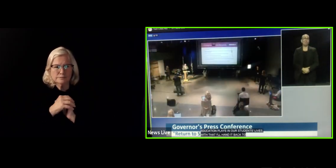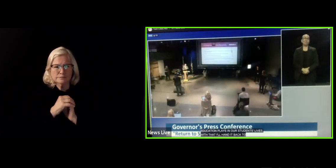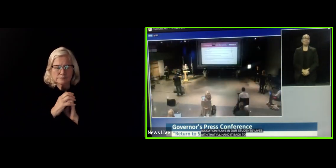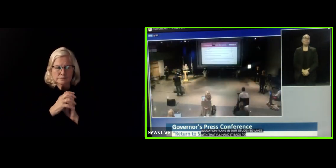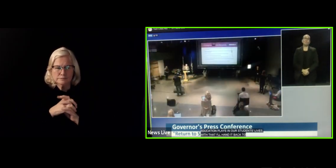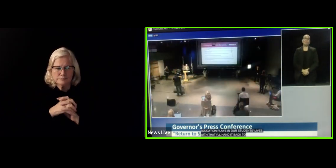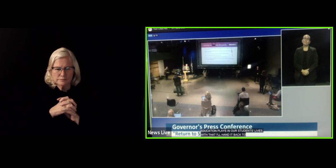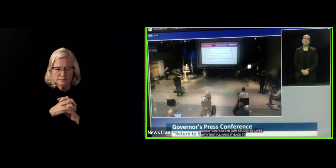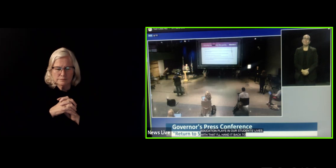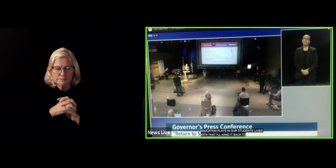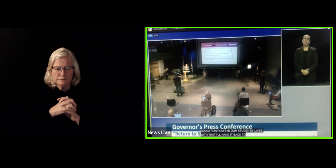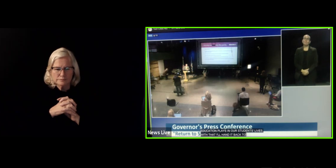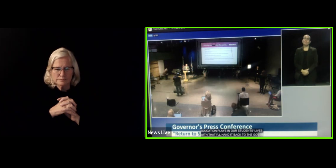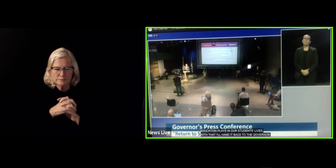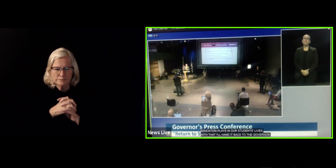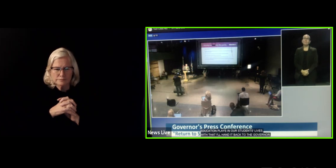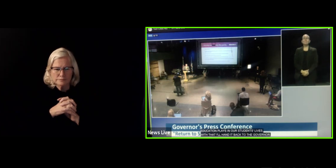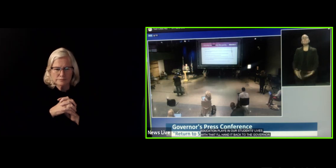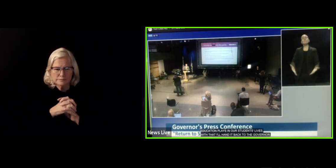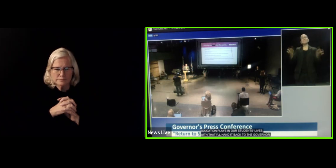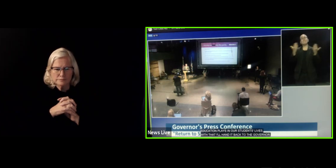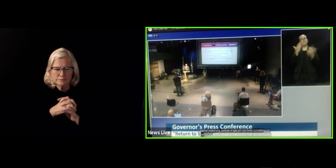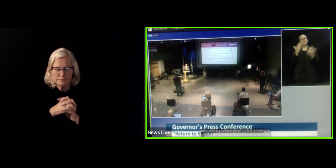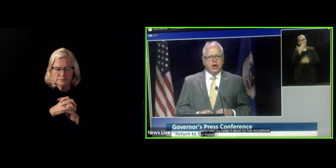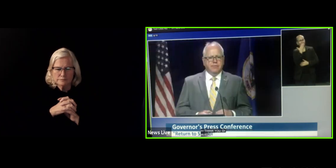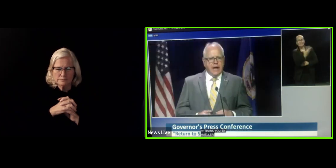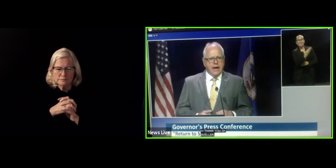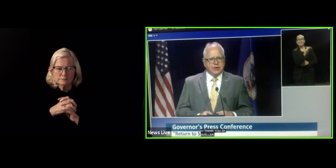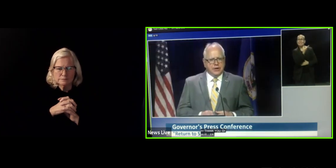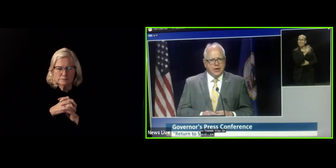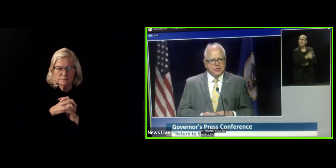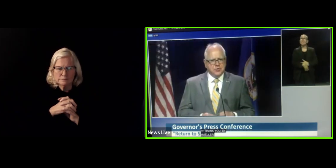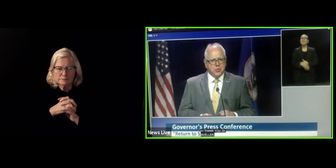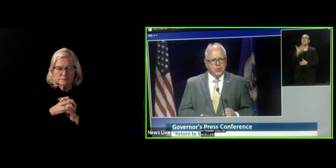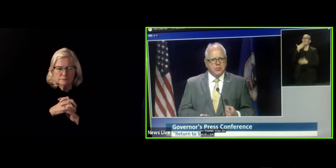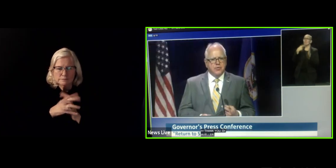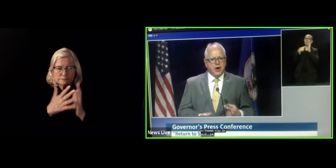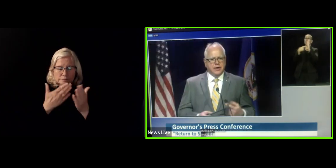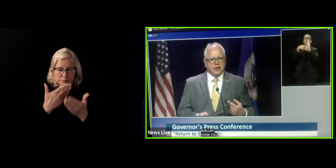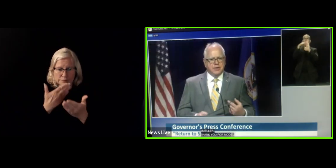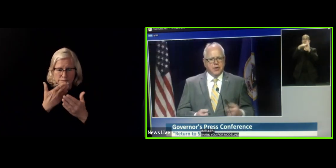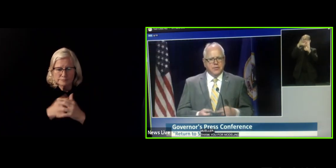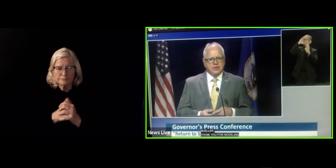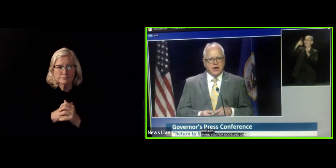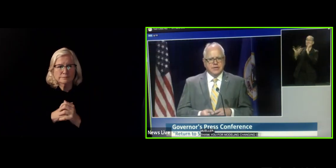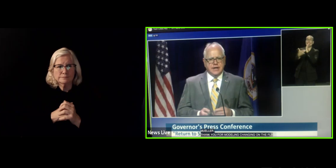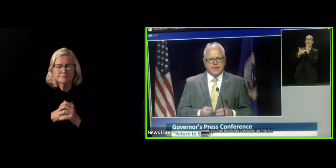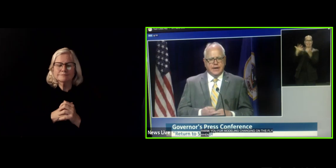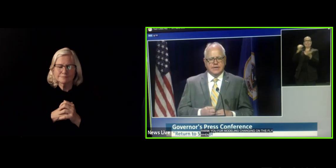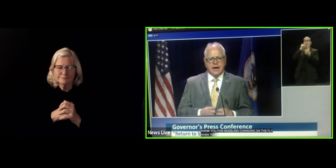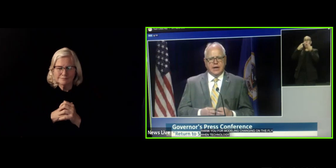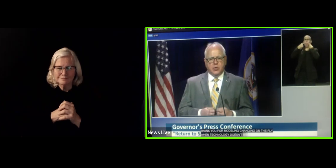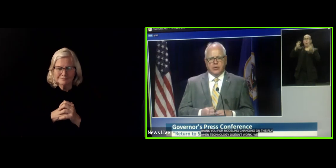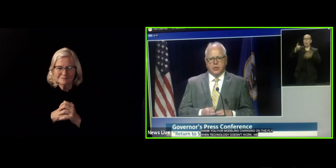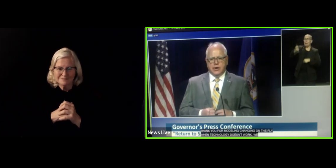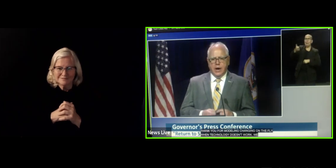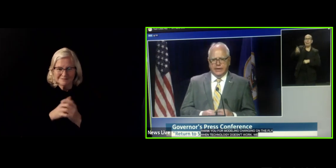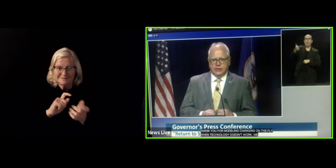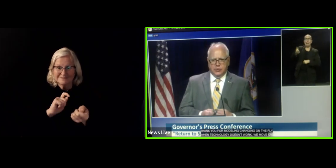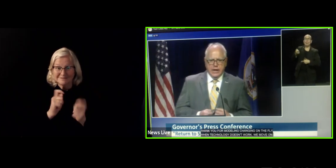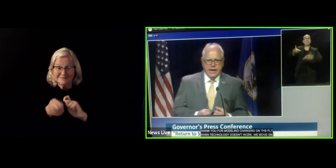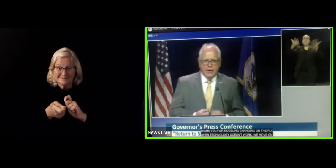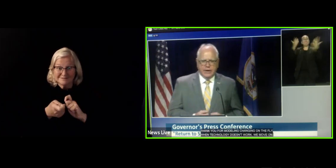Thank you, Dr. Mueller. Thank you for modeling changing on the fly. When technology doesn't work, we move on. If COVID's taught us anything, it's not going to work the way you